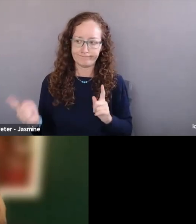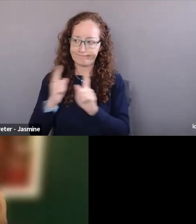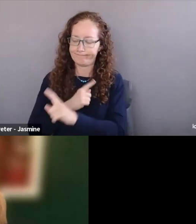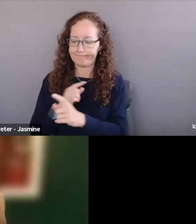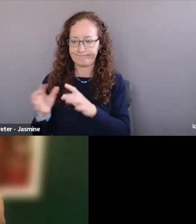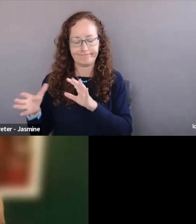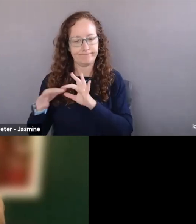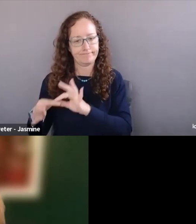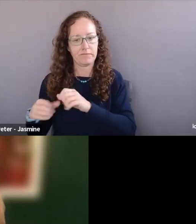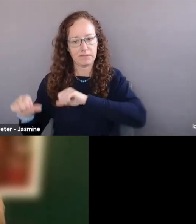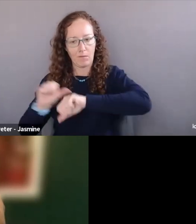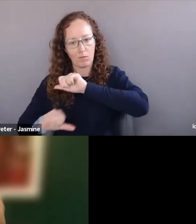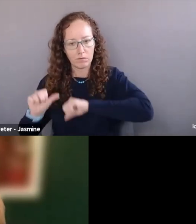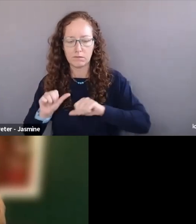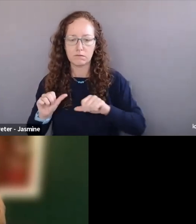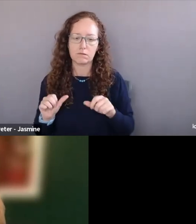emails actually from students,